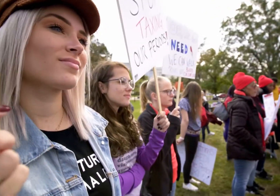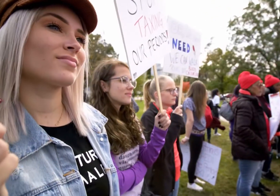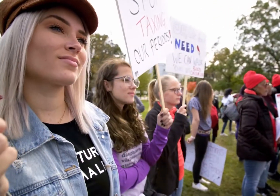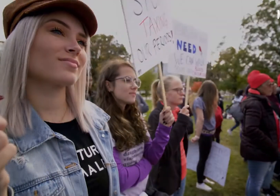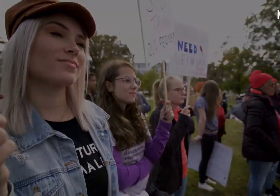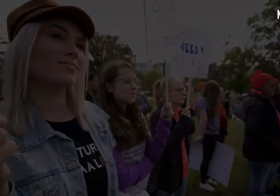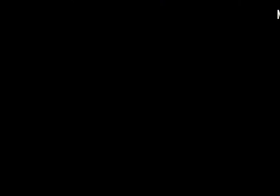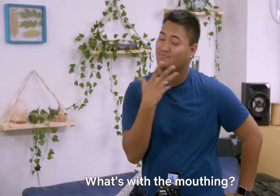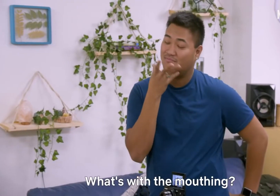rebel.